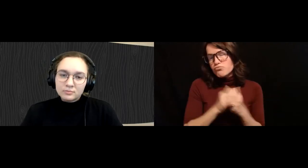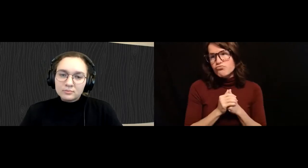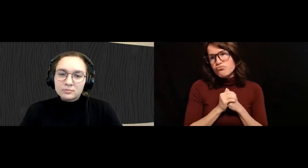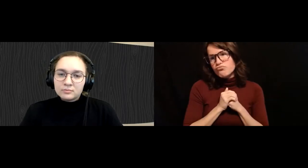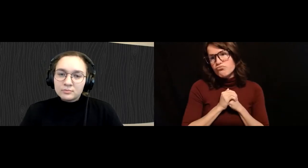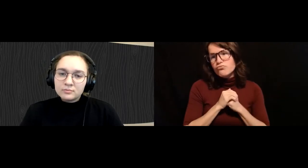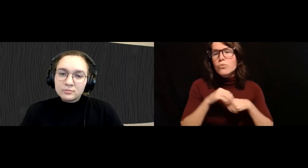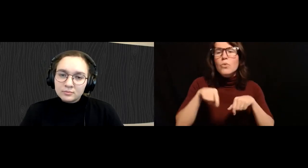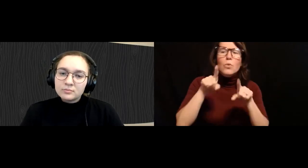there.